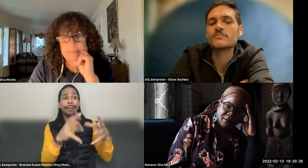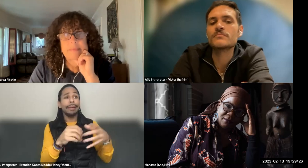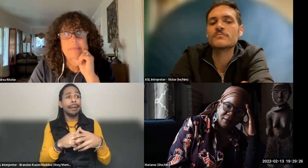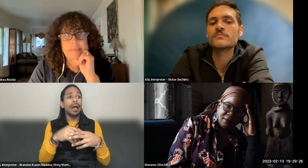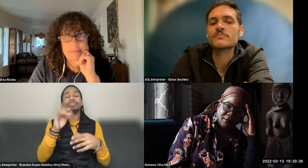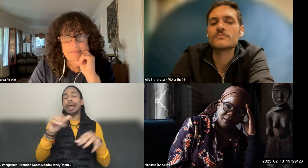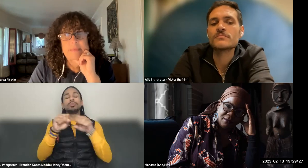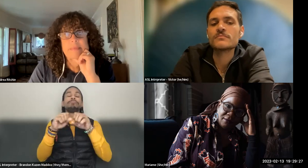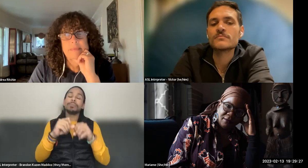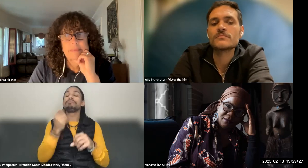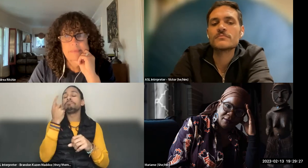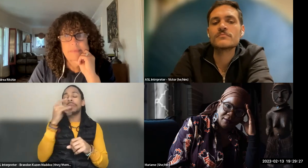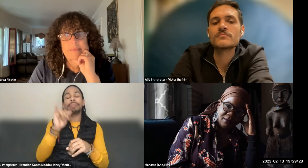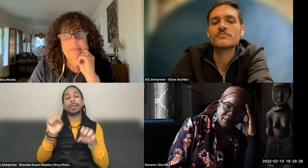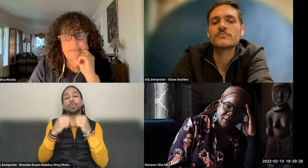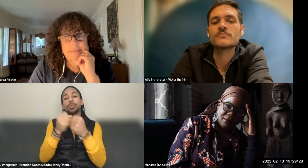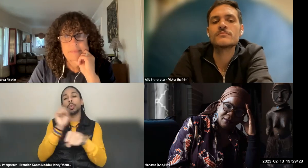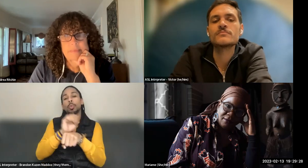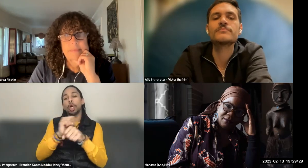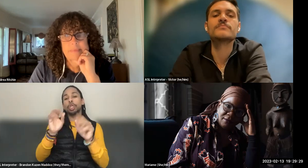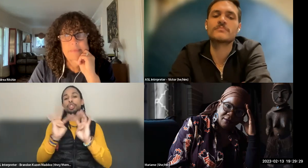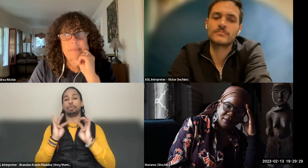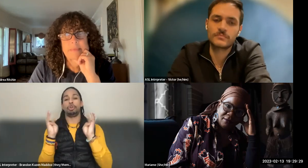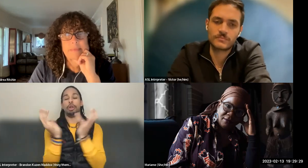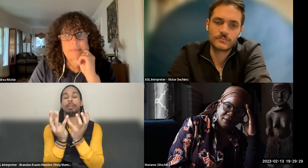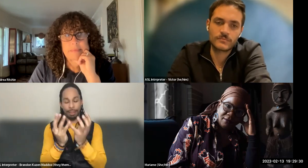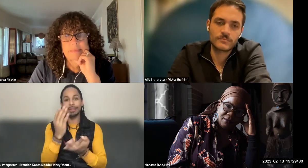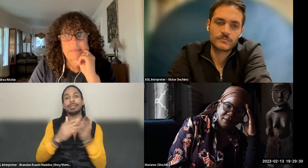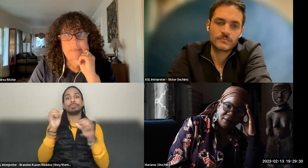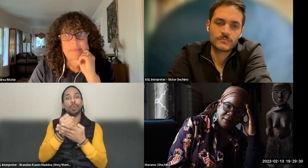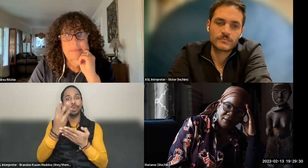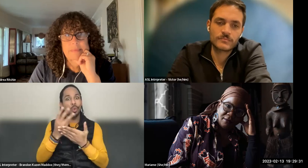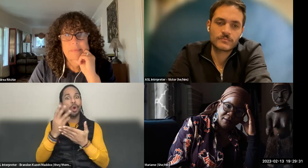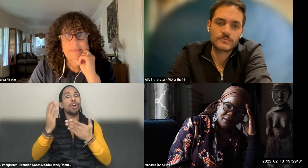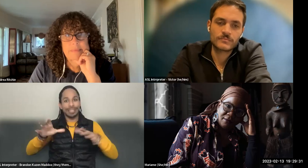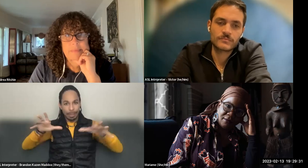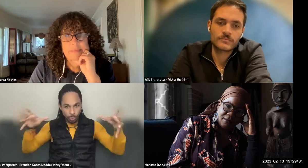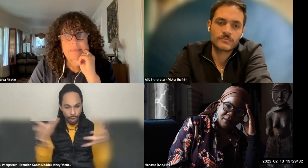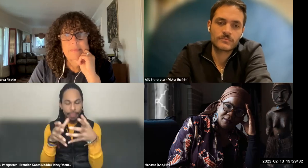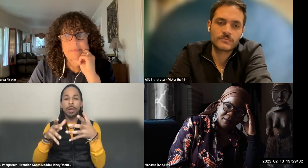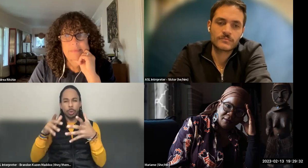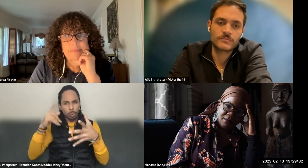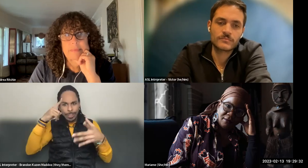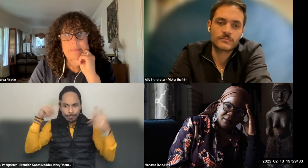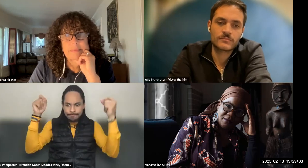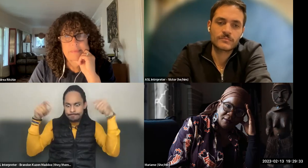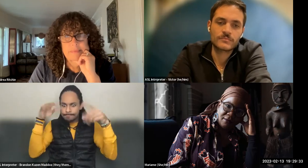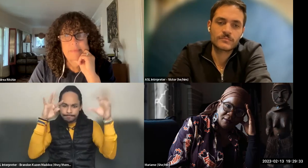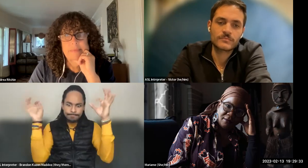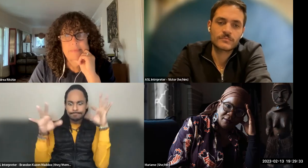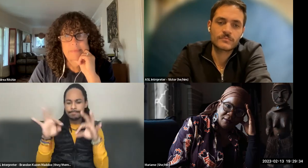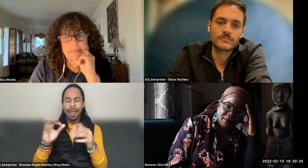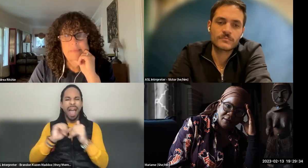circle last year, where social workers came together to strategize on how to not replicate soft